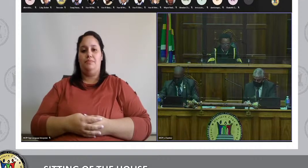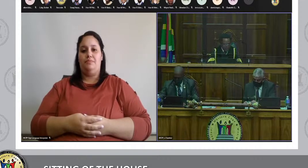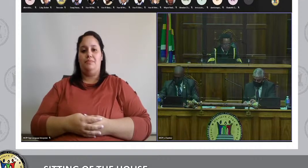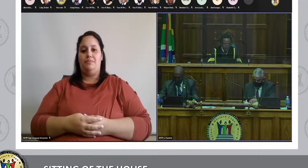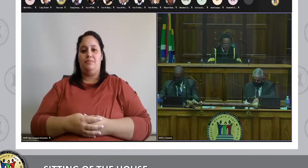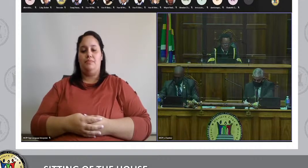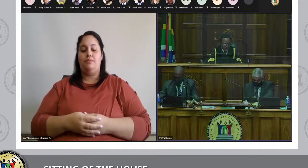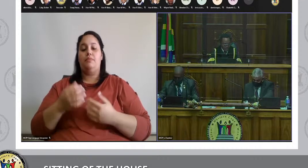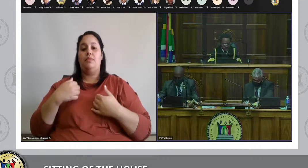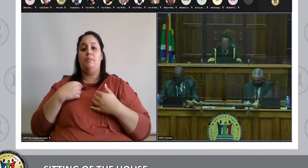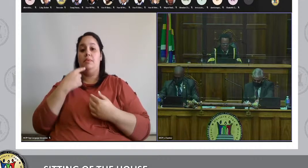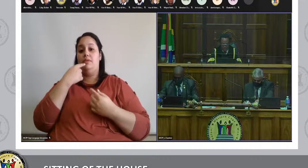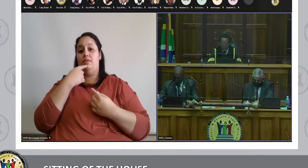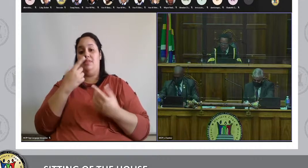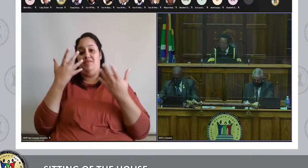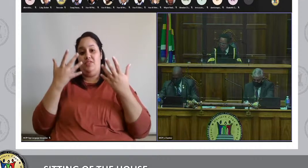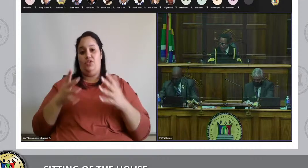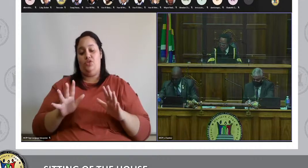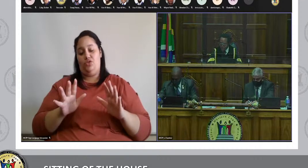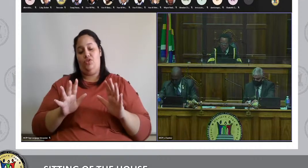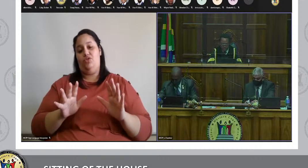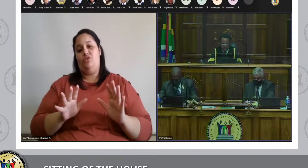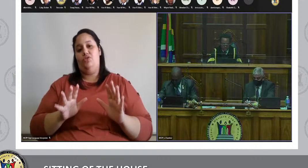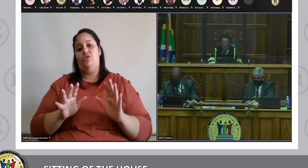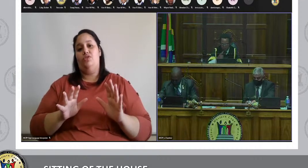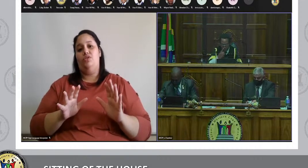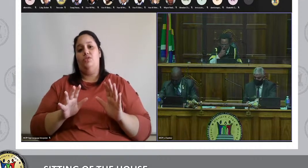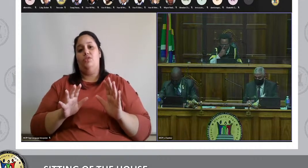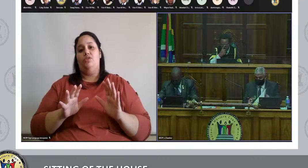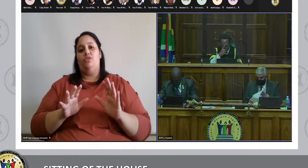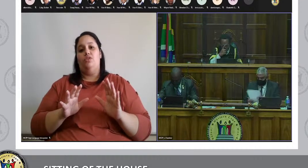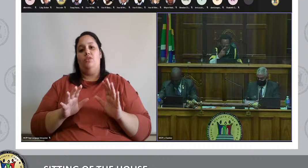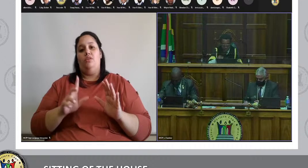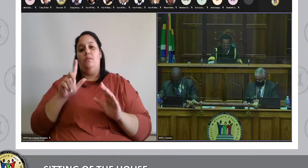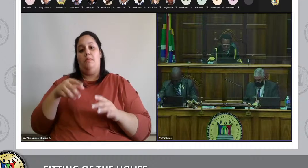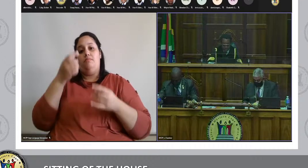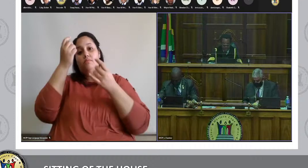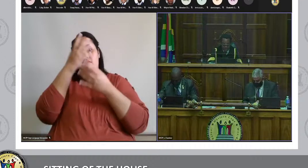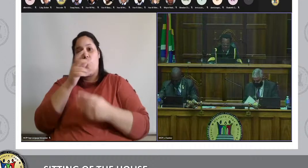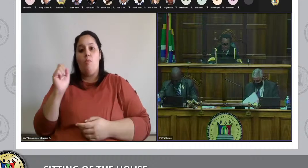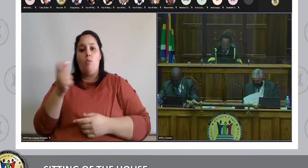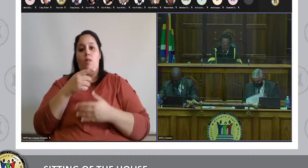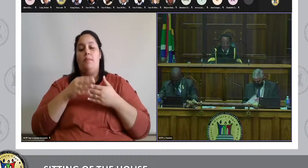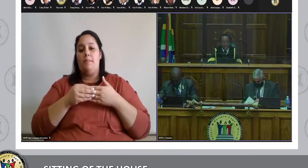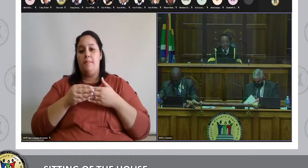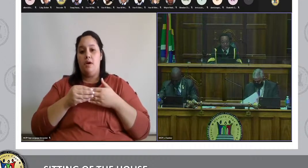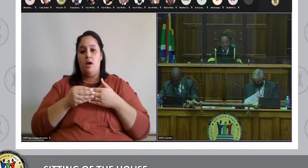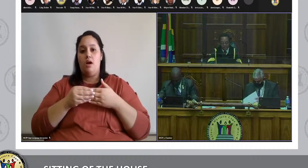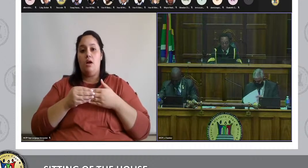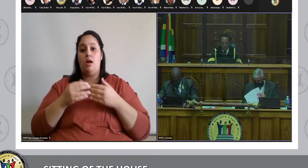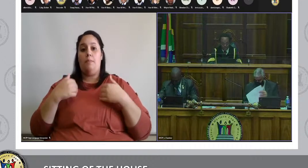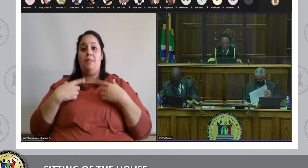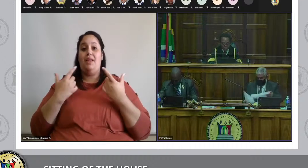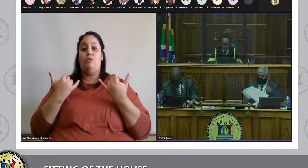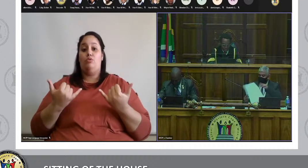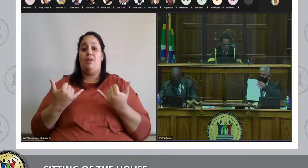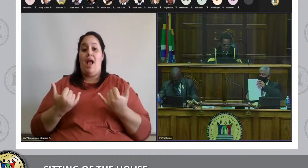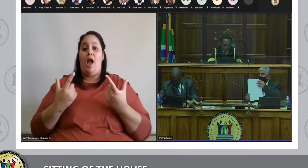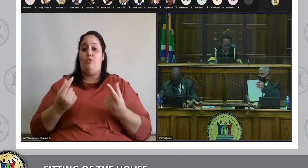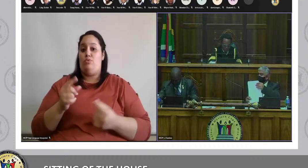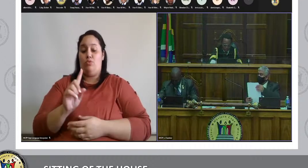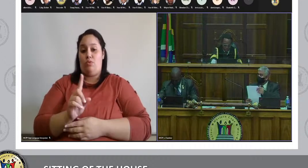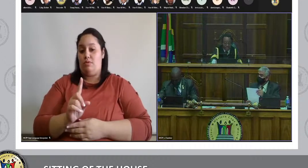as I indicated, that bring to the attention of all the honorable members that what I've just done now, I would